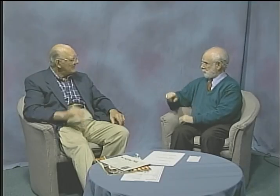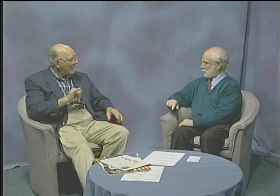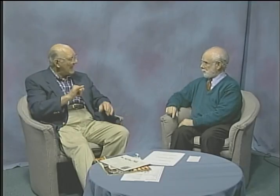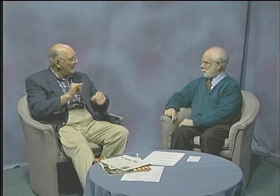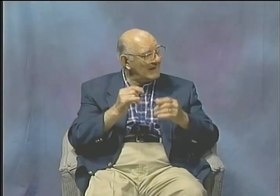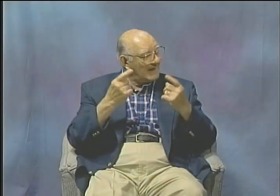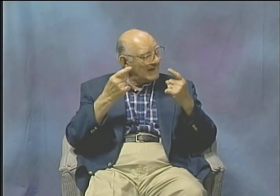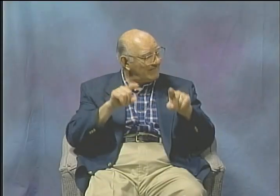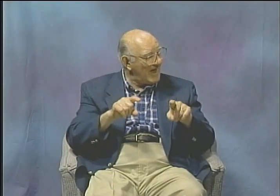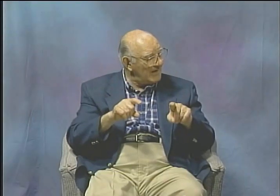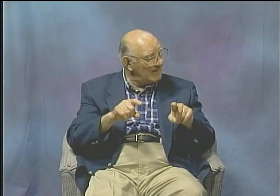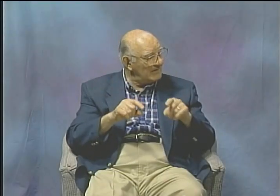That event.